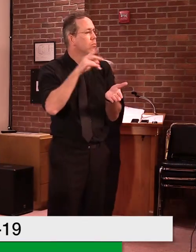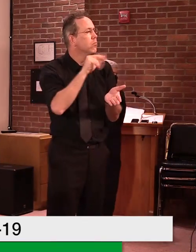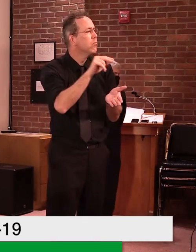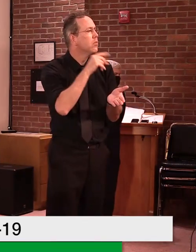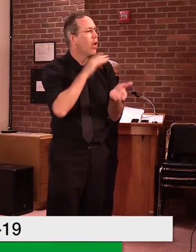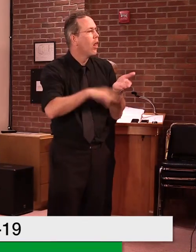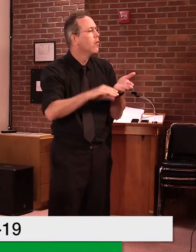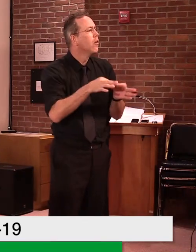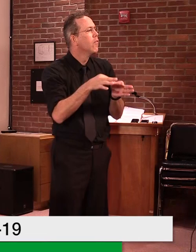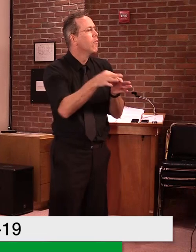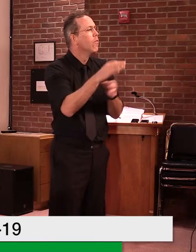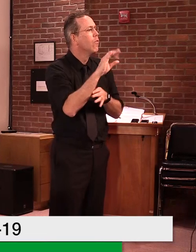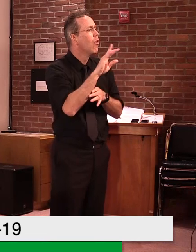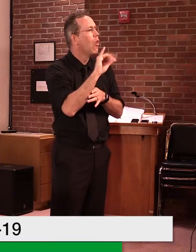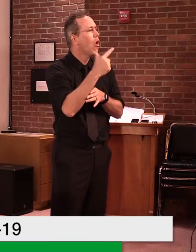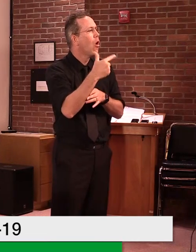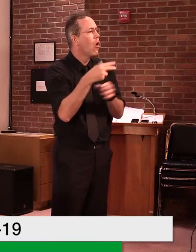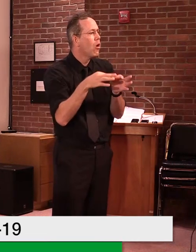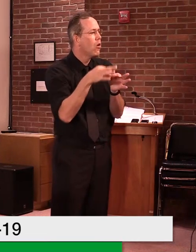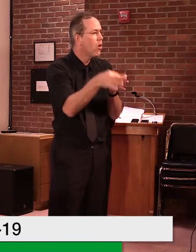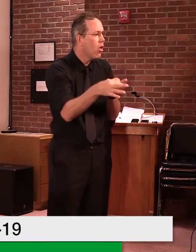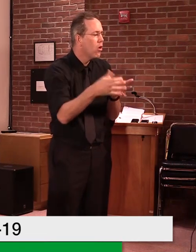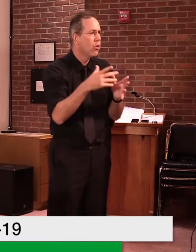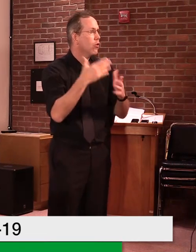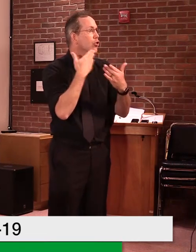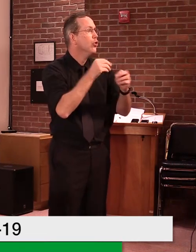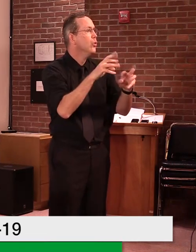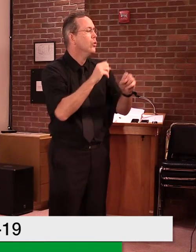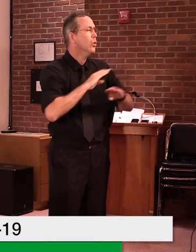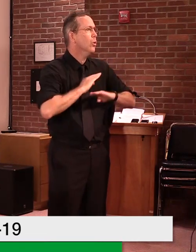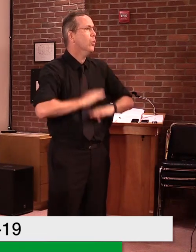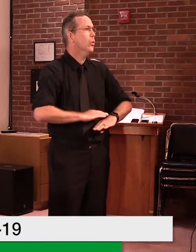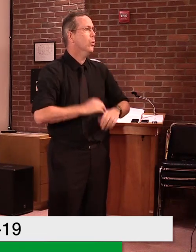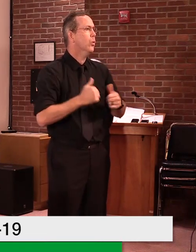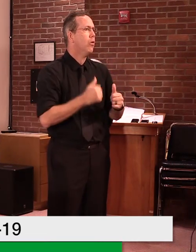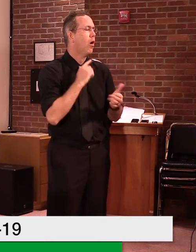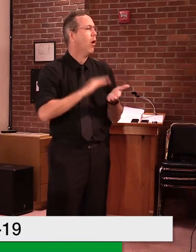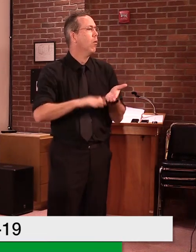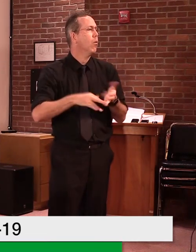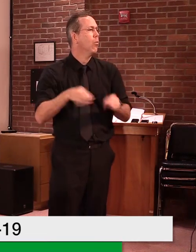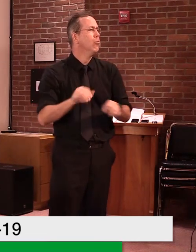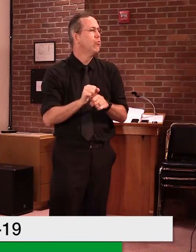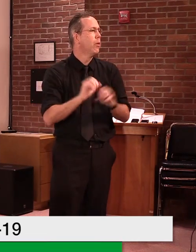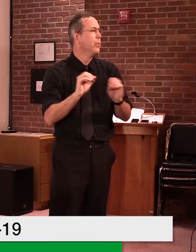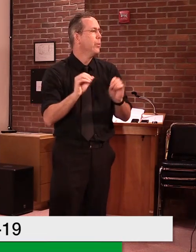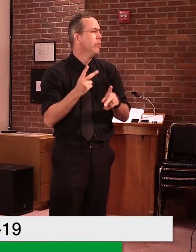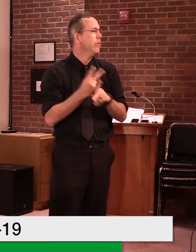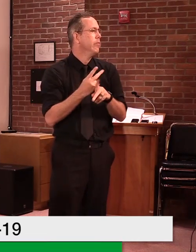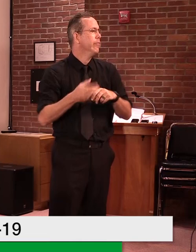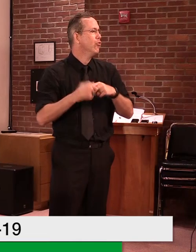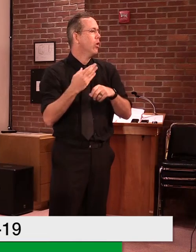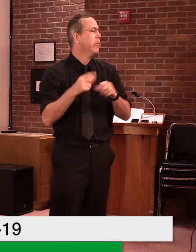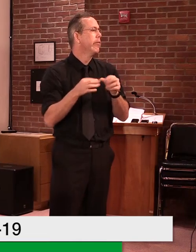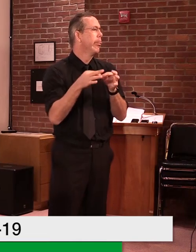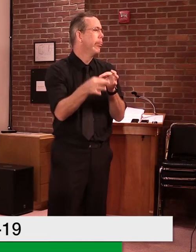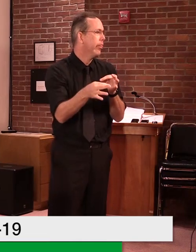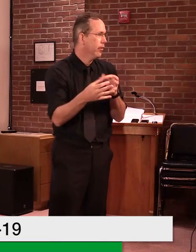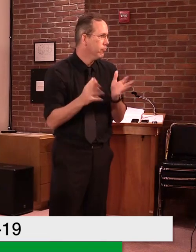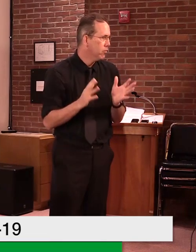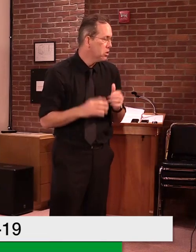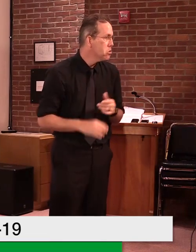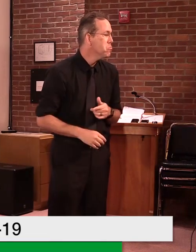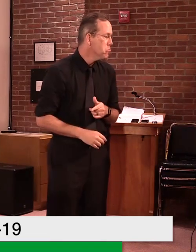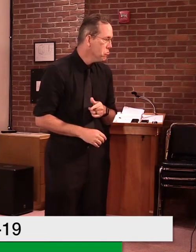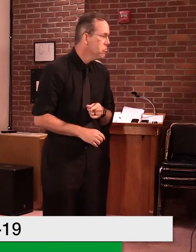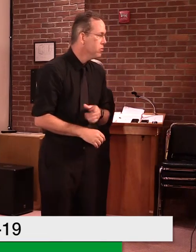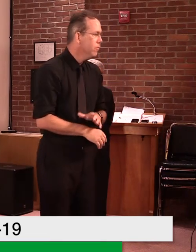So in the event that my question is a moot point at this point, Governor, I'm wondering if you'd just share with us